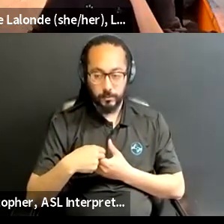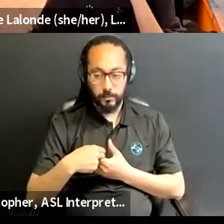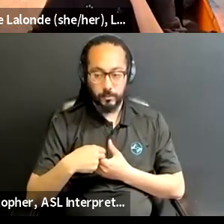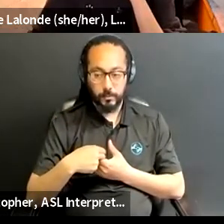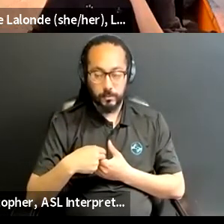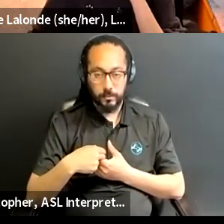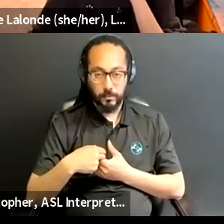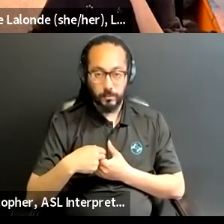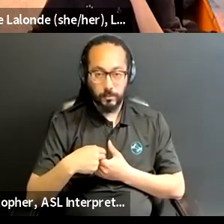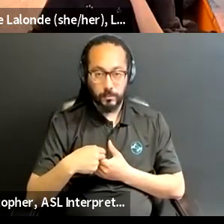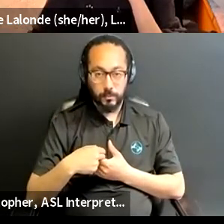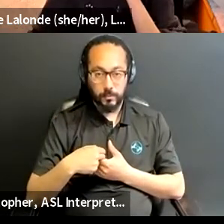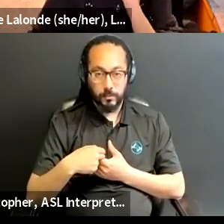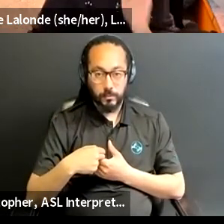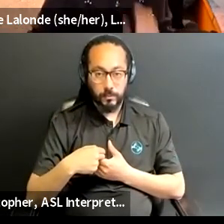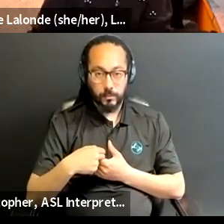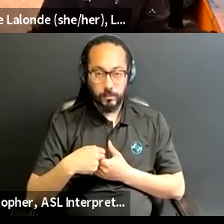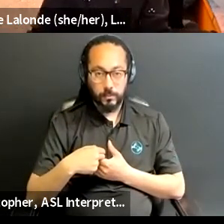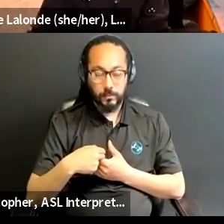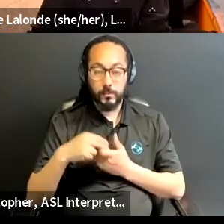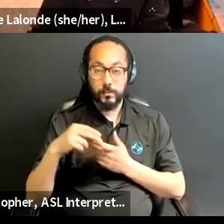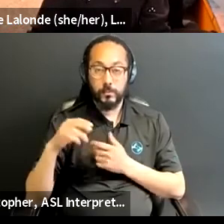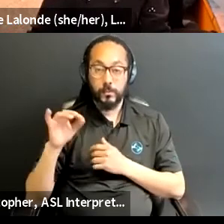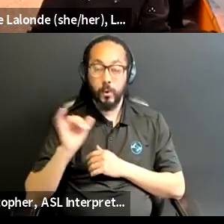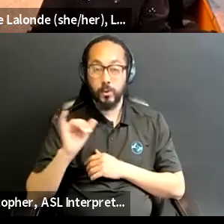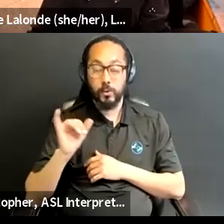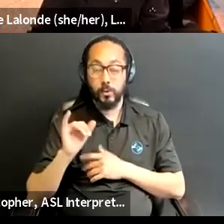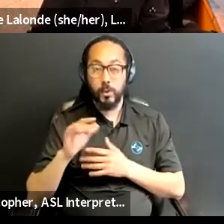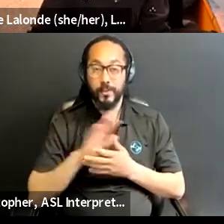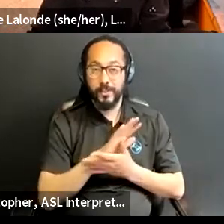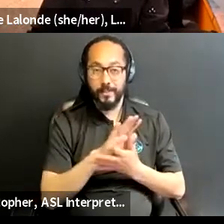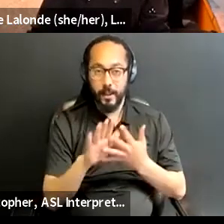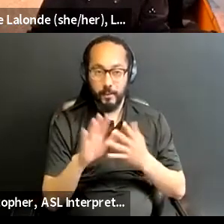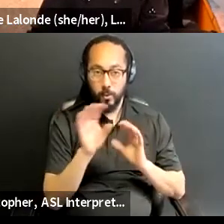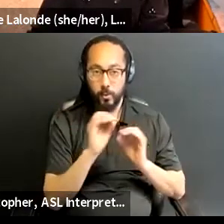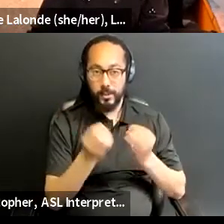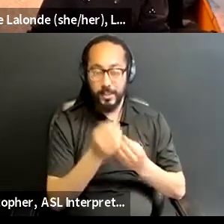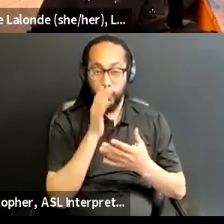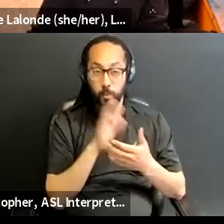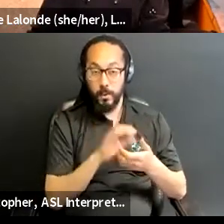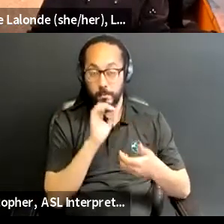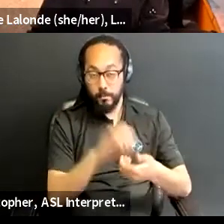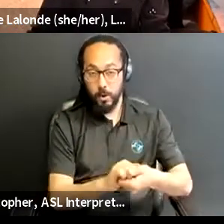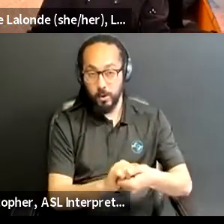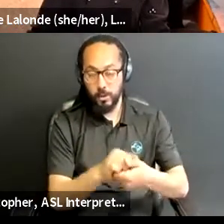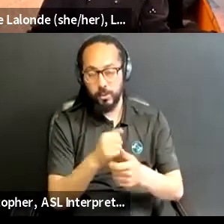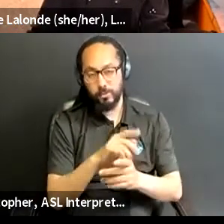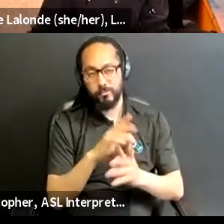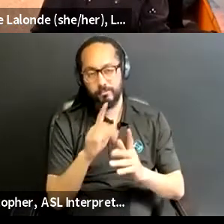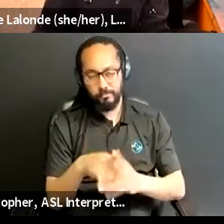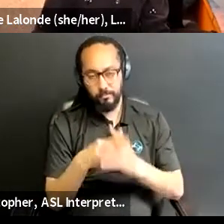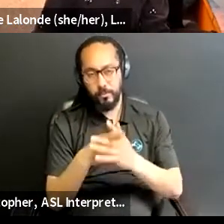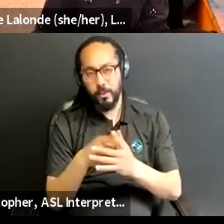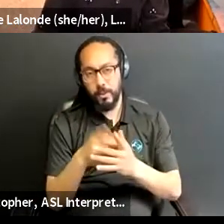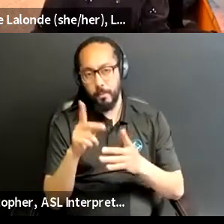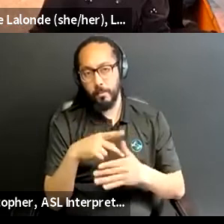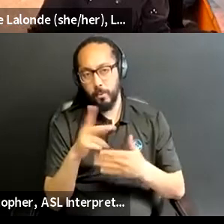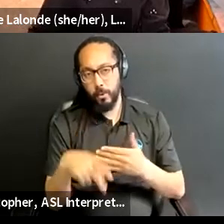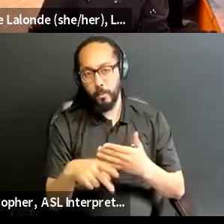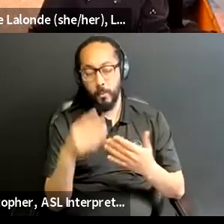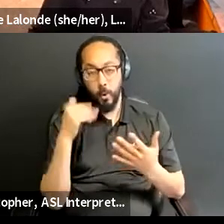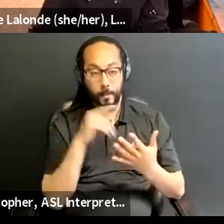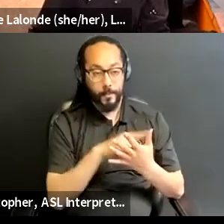some of the 5 organizations that we would be partnering with to implement this pilot program would also be